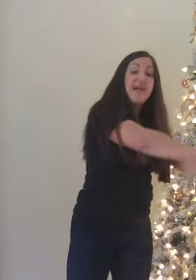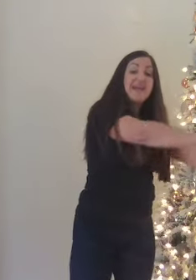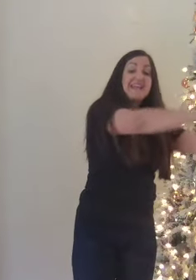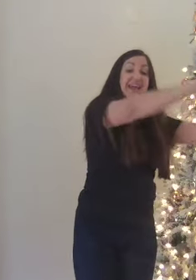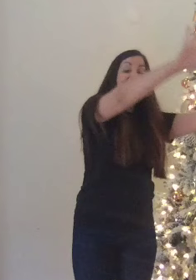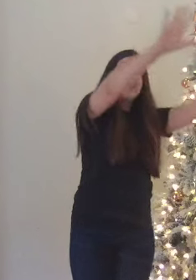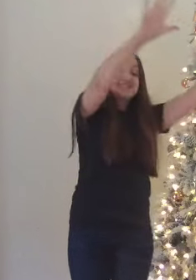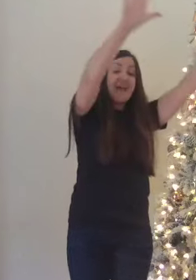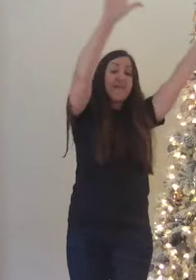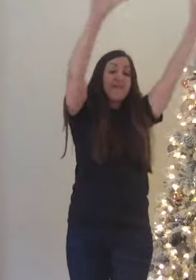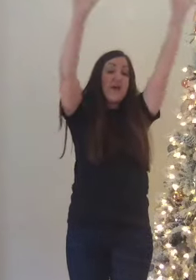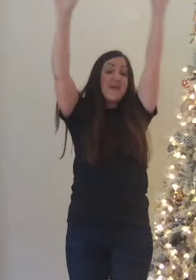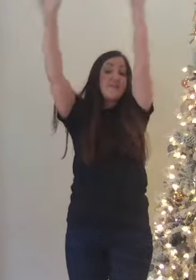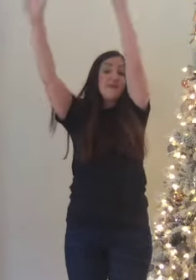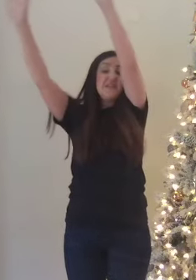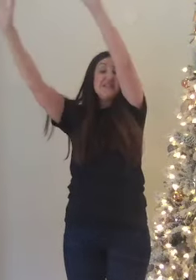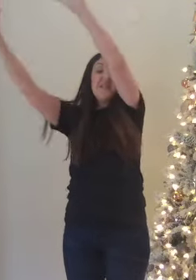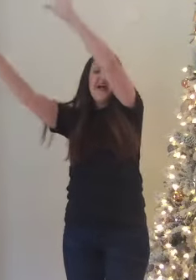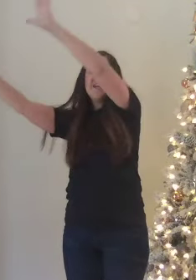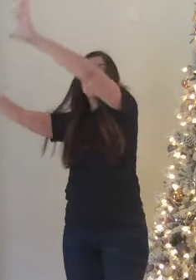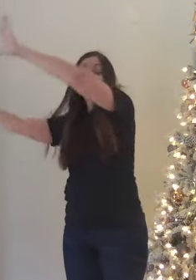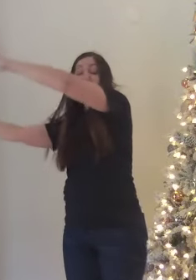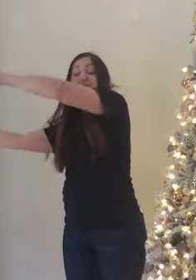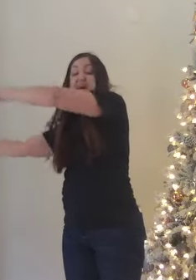many canes and ribb that